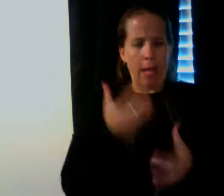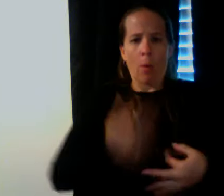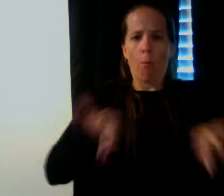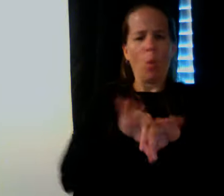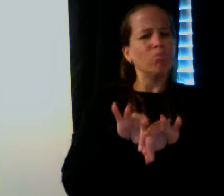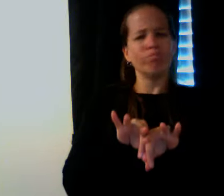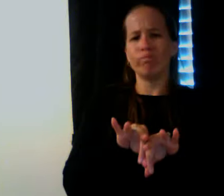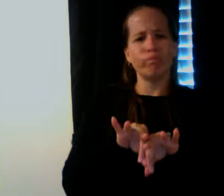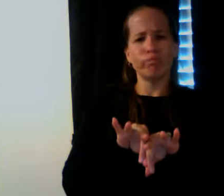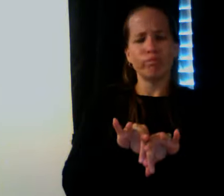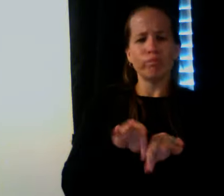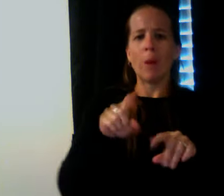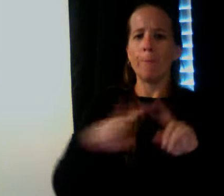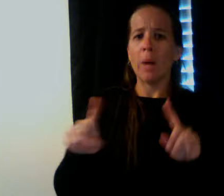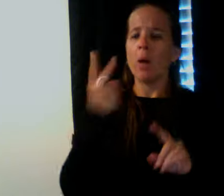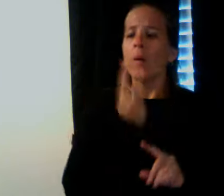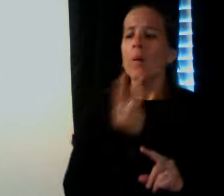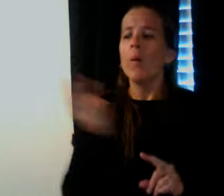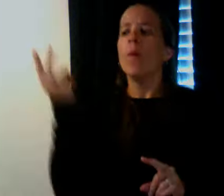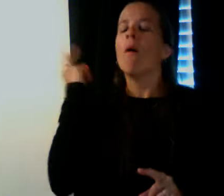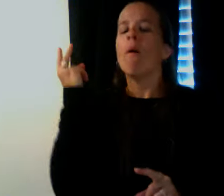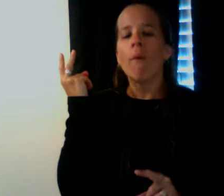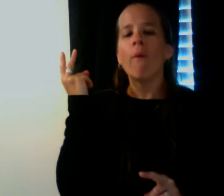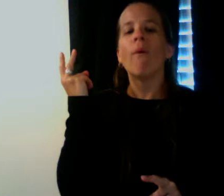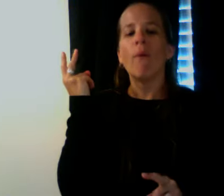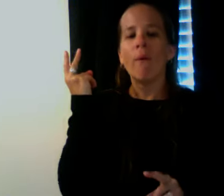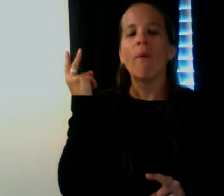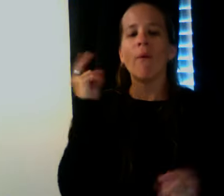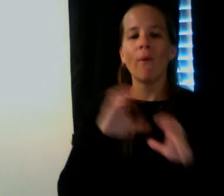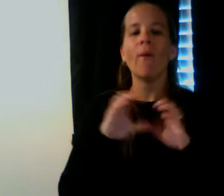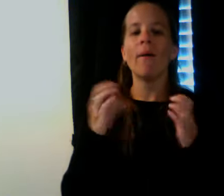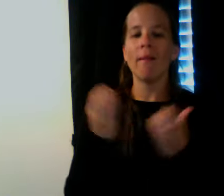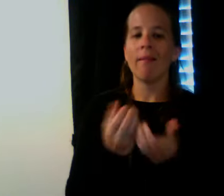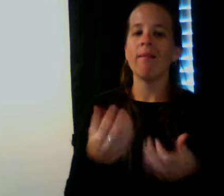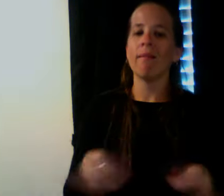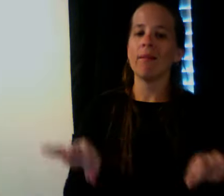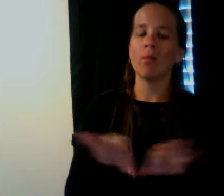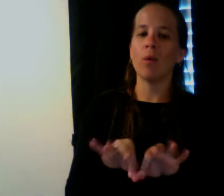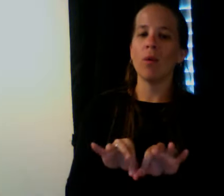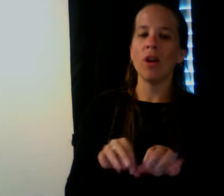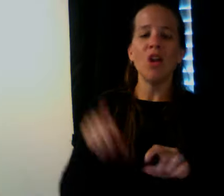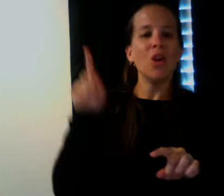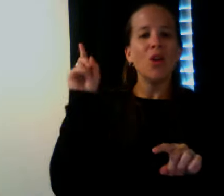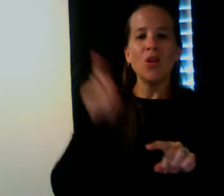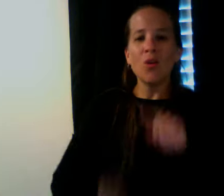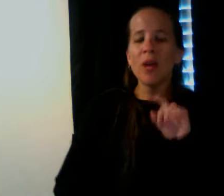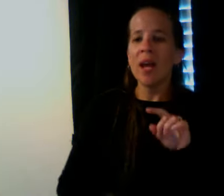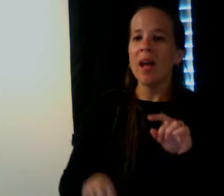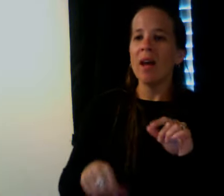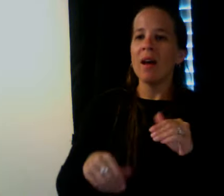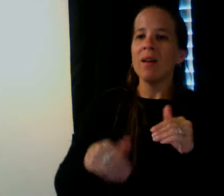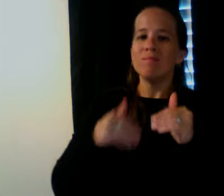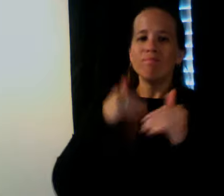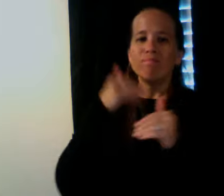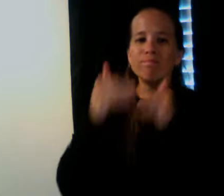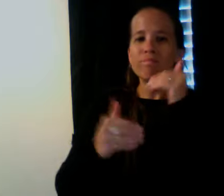backwards 10 years later. Again, you can't connect the dots looking forward. You can only connect them looking backwards. So you